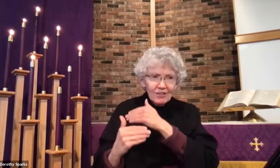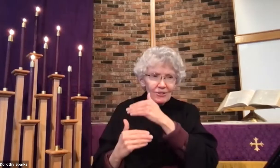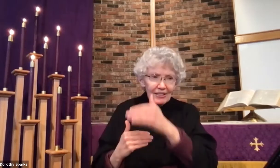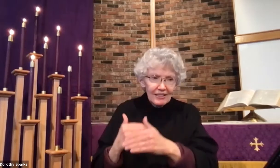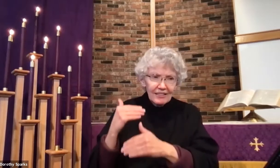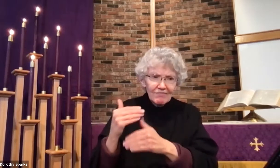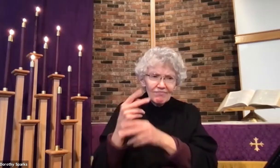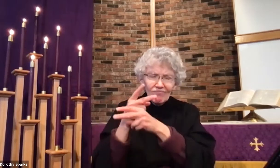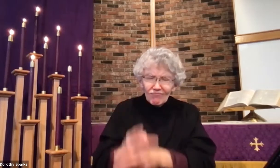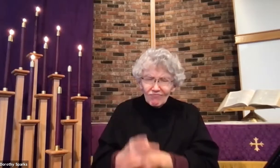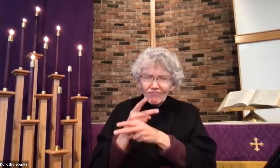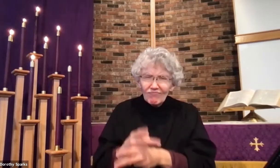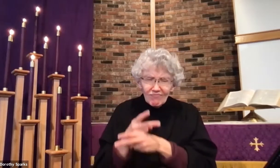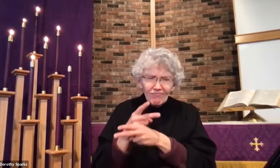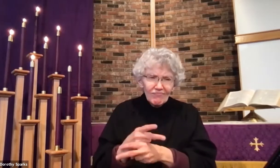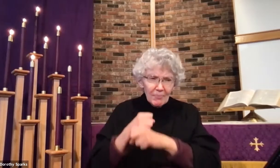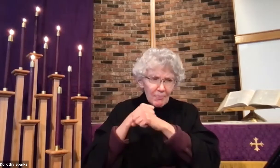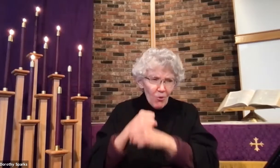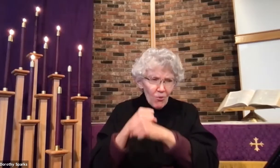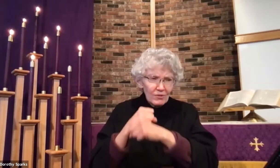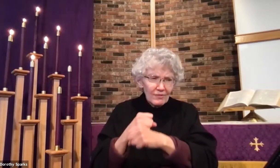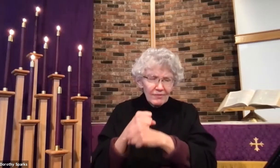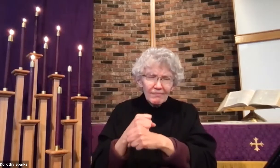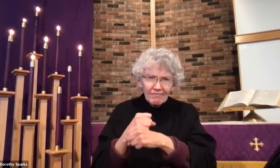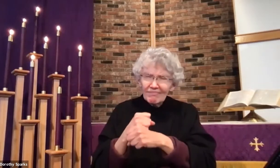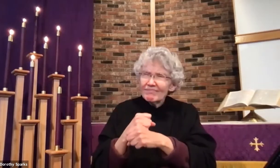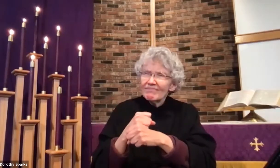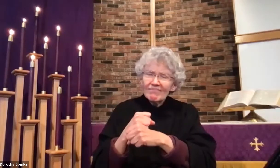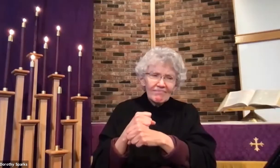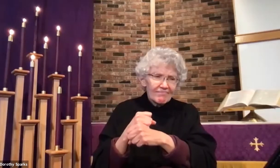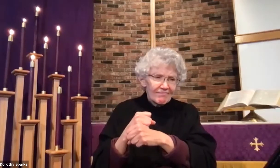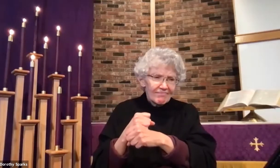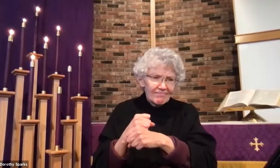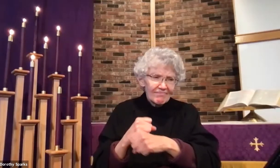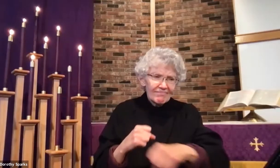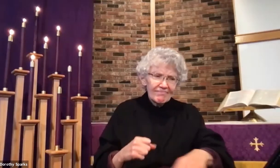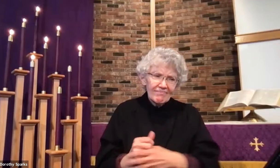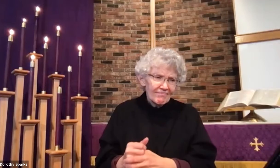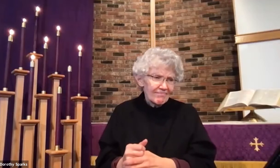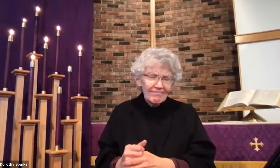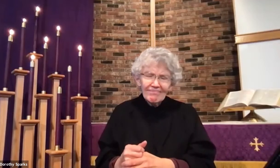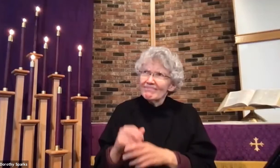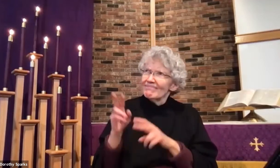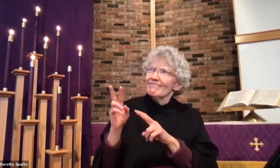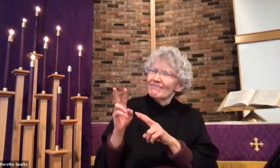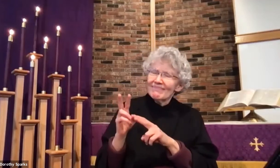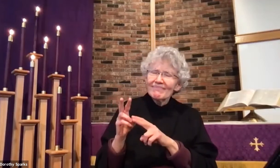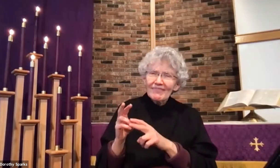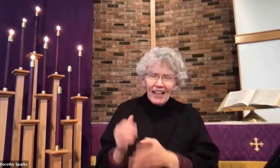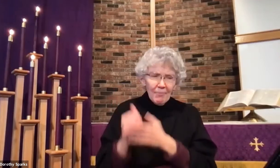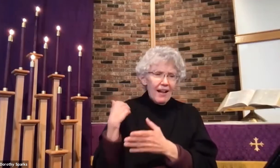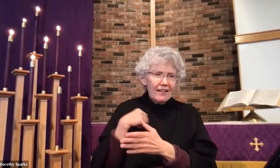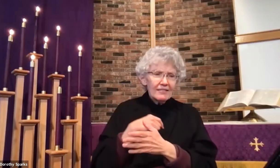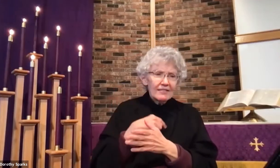And we thank God for the generosity and the constancy in his caring and